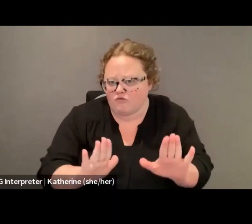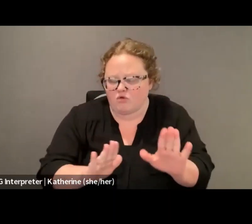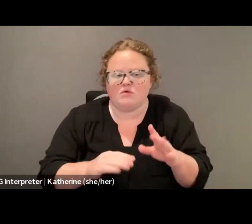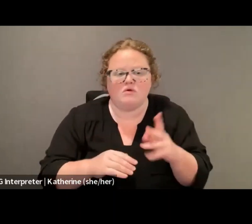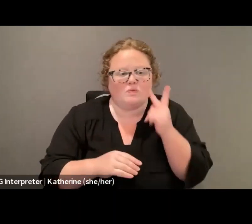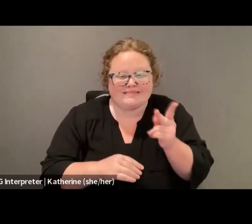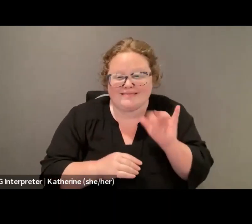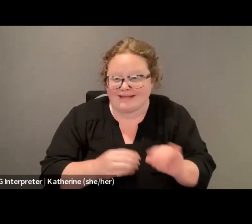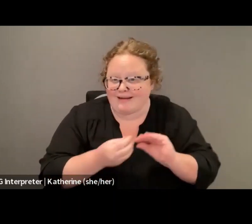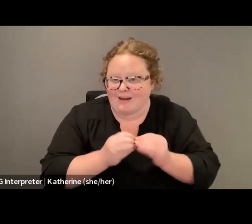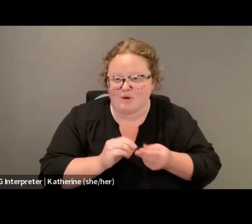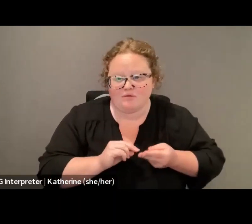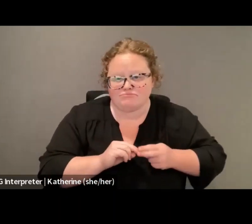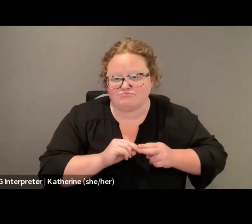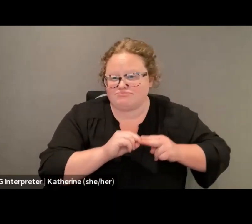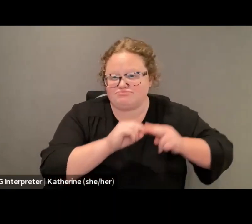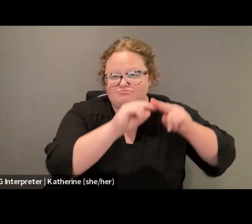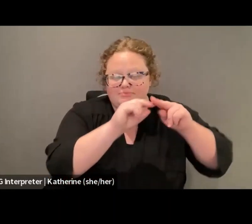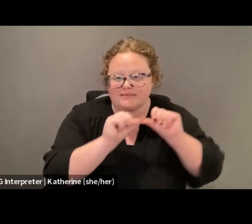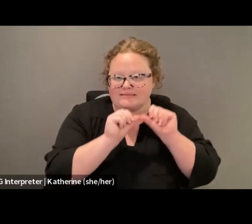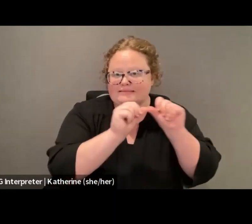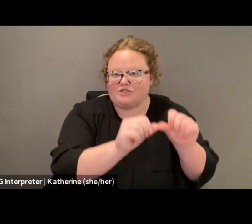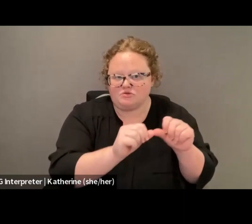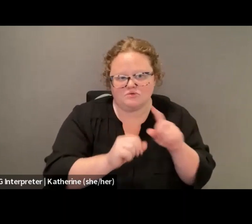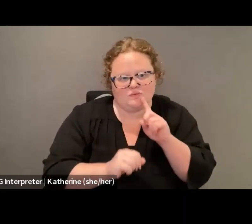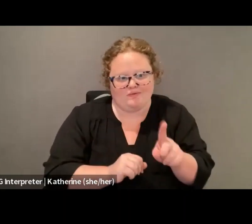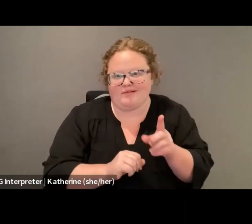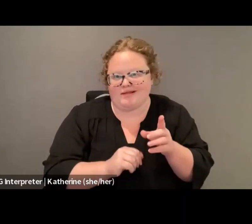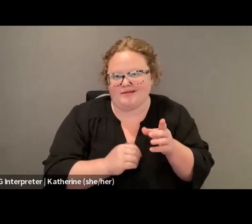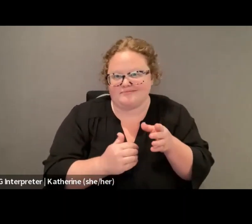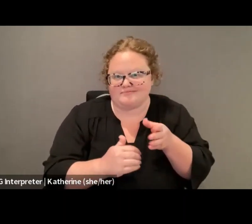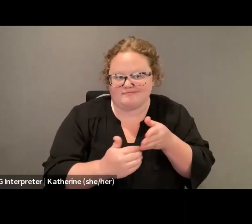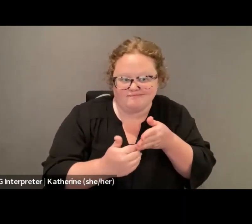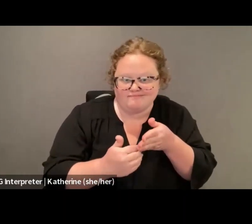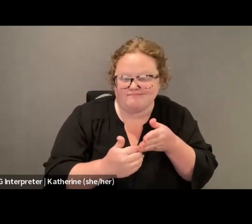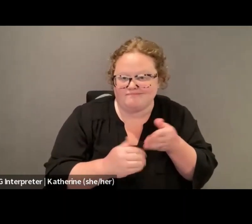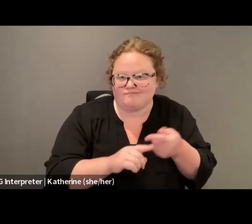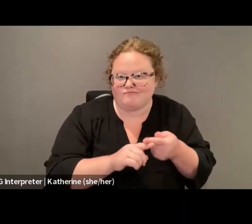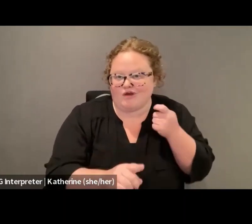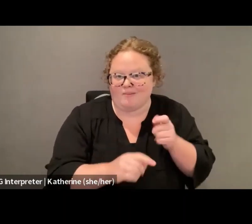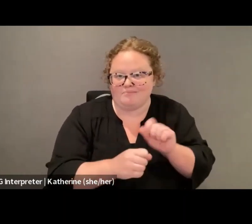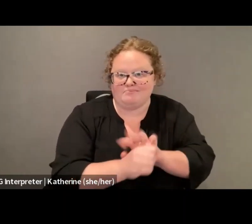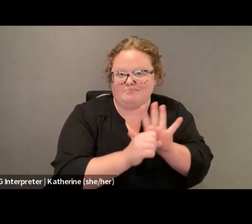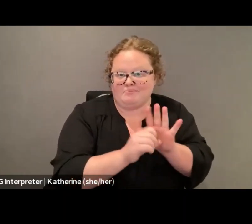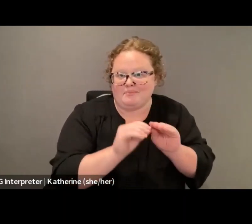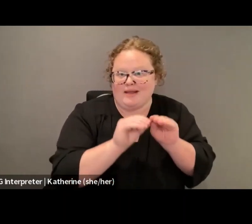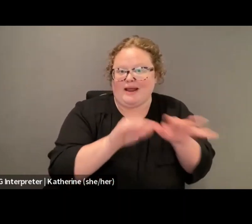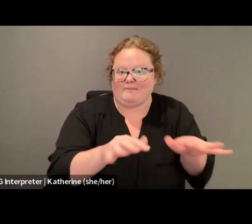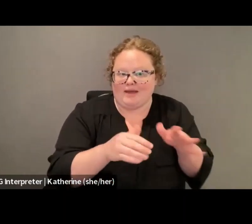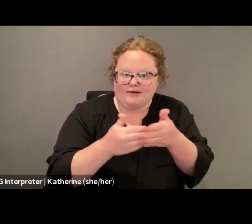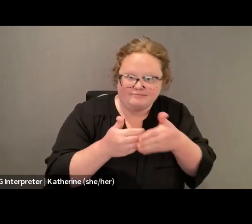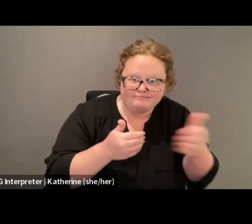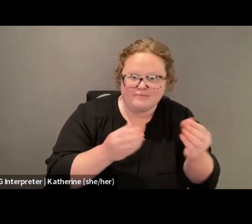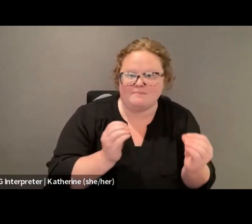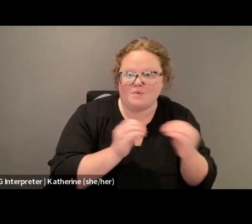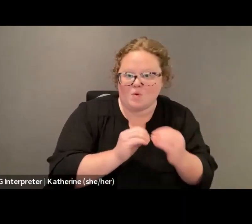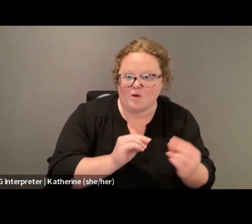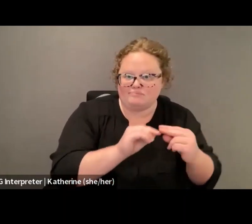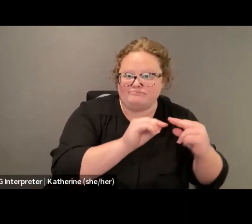number going up kind of in the wake of the pandemic. So one theme you're going to hear a lot today from me is